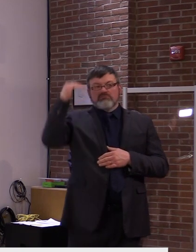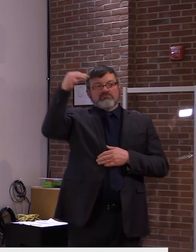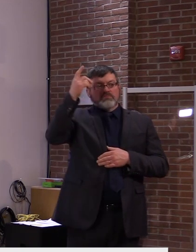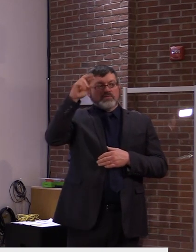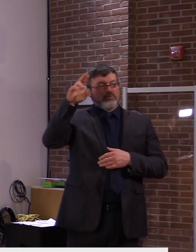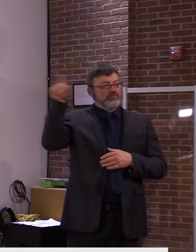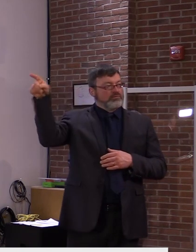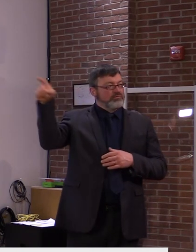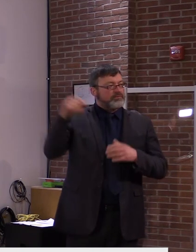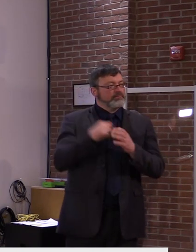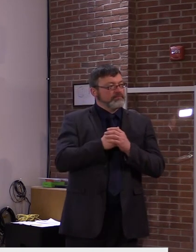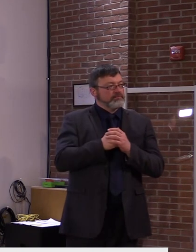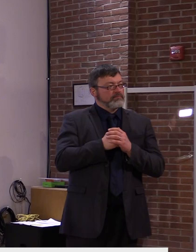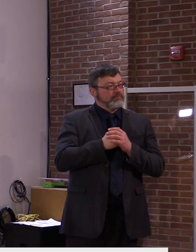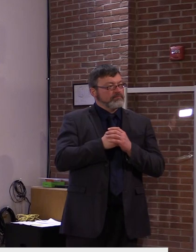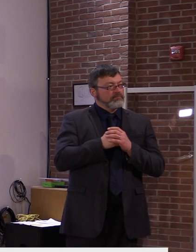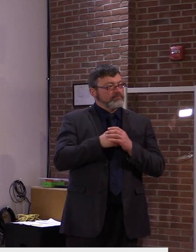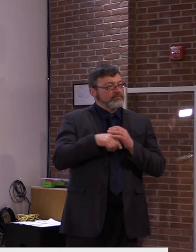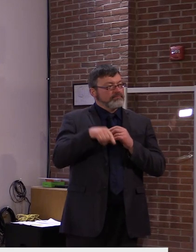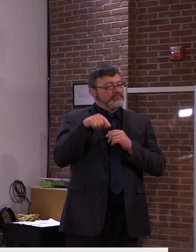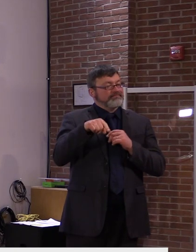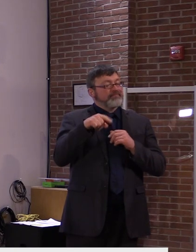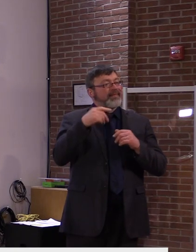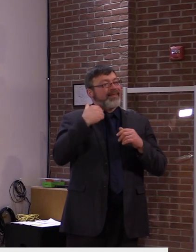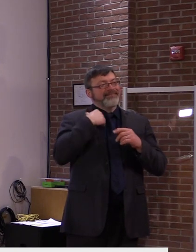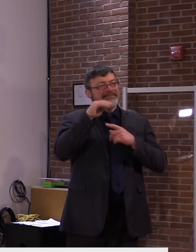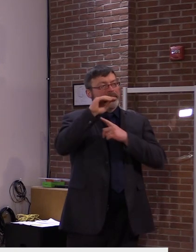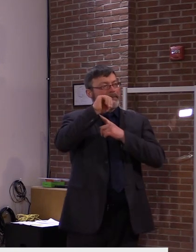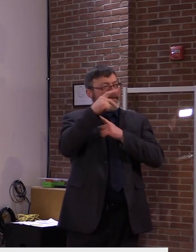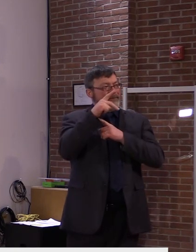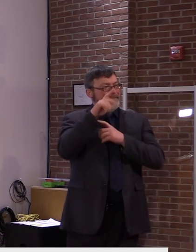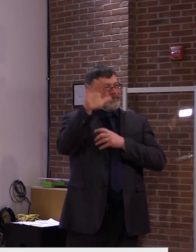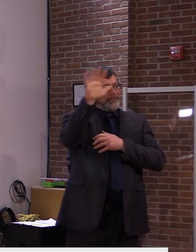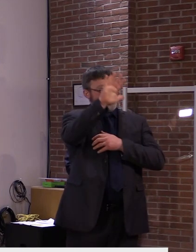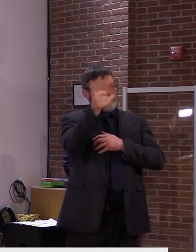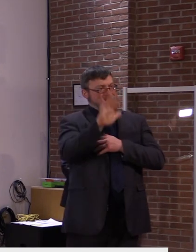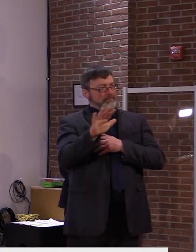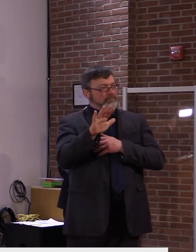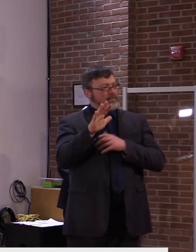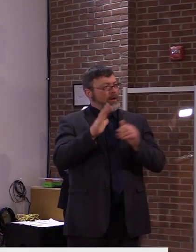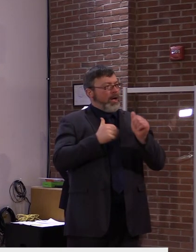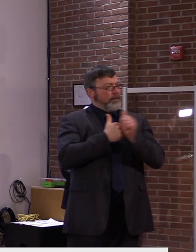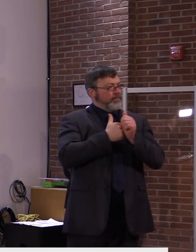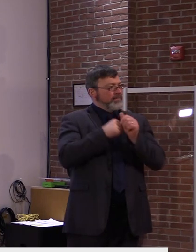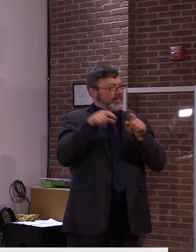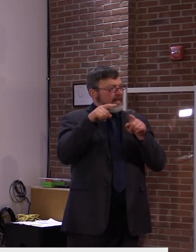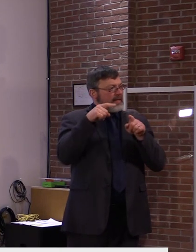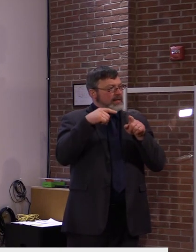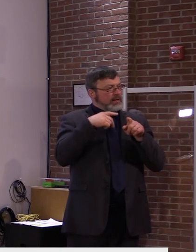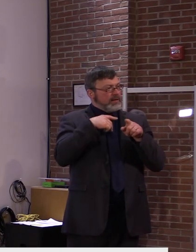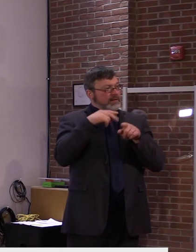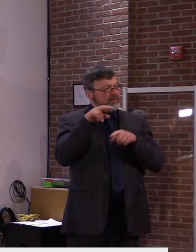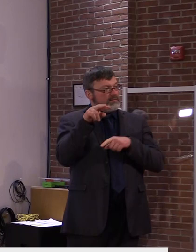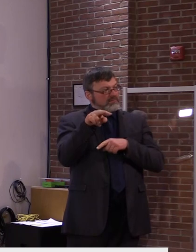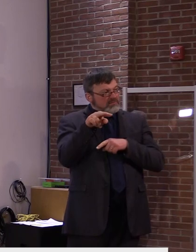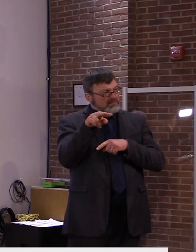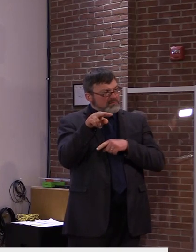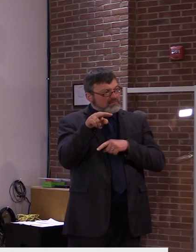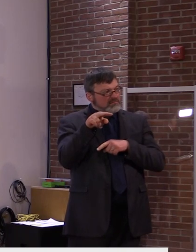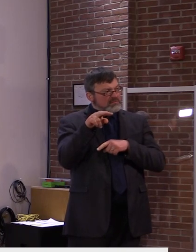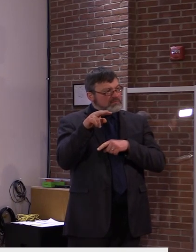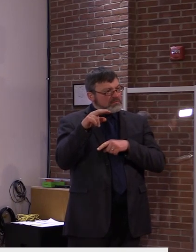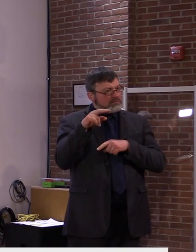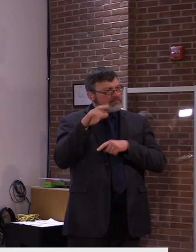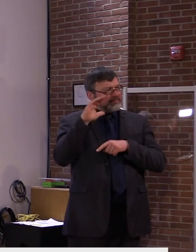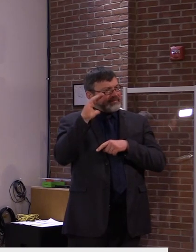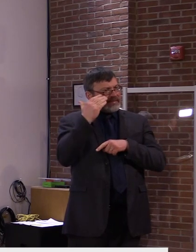updated community map for this week, and in Waterbury, we've seen the biggest uptick in this past seven-day